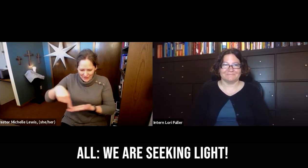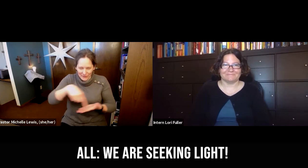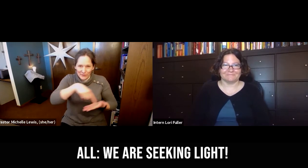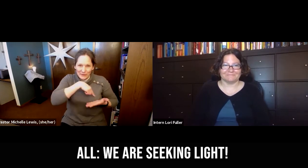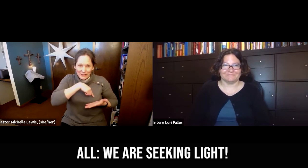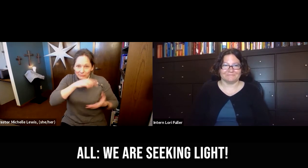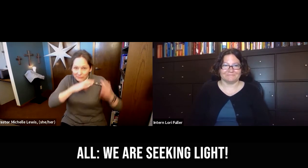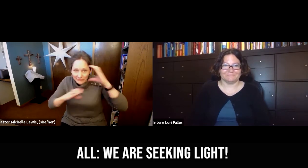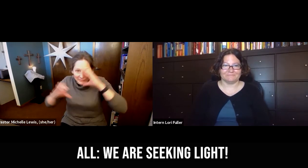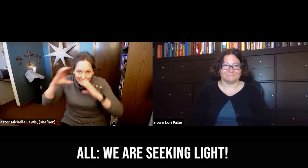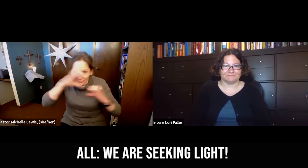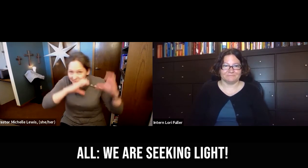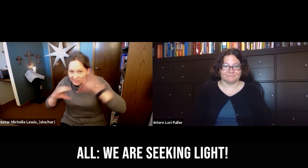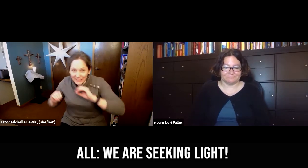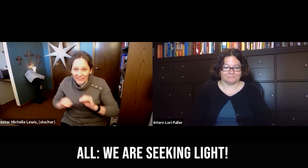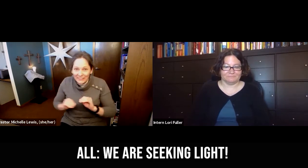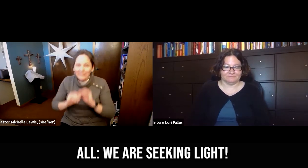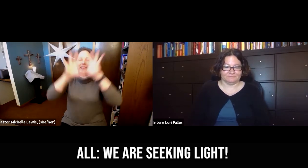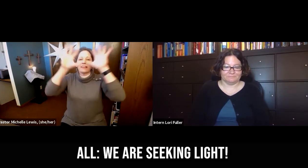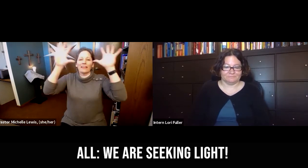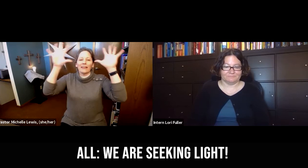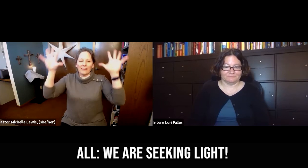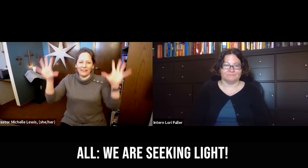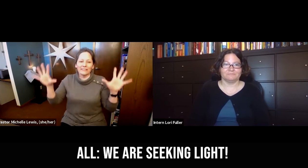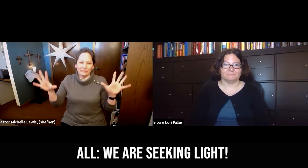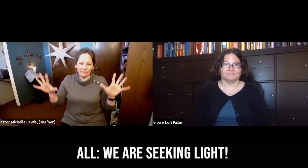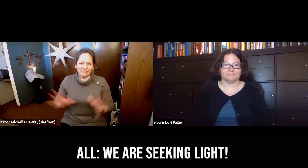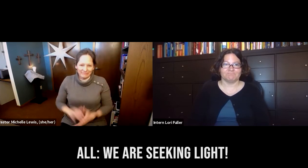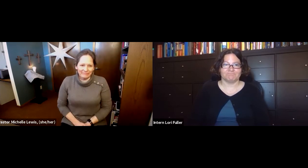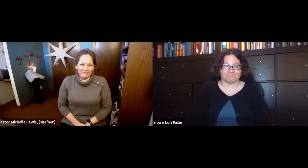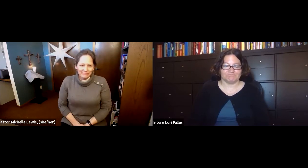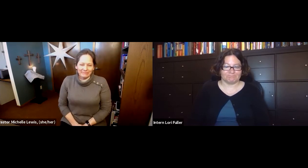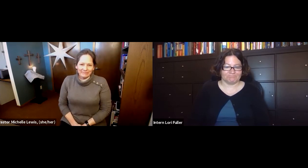Please follow along. We are seeking light.